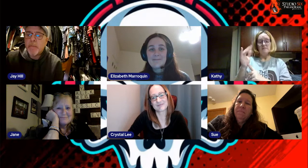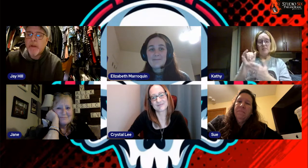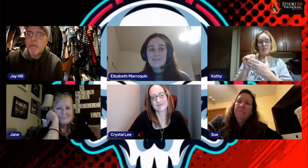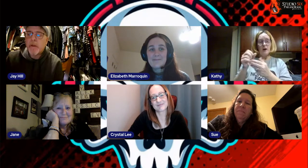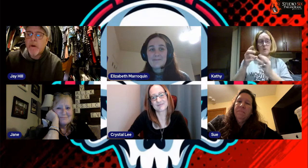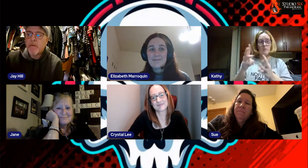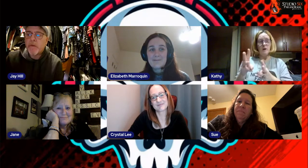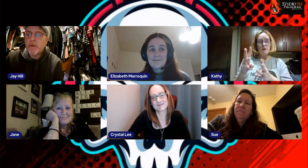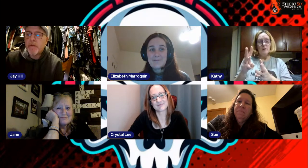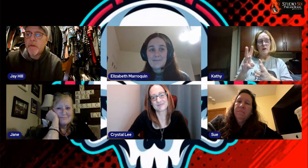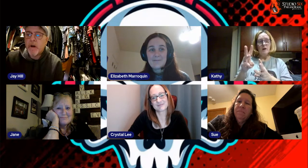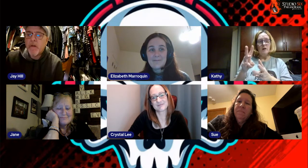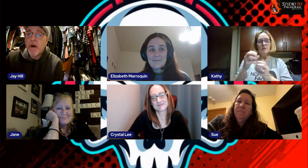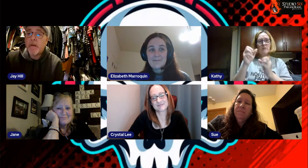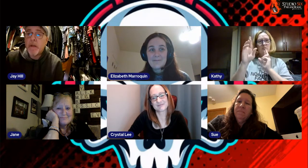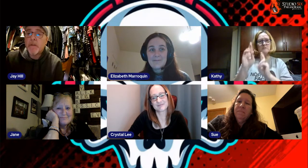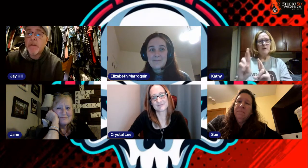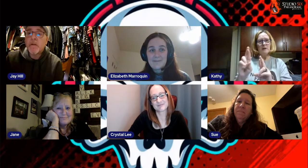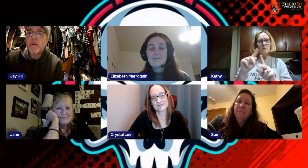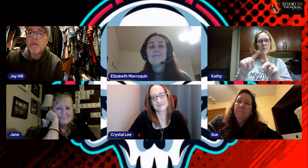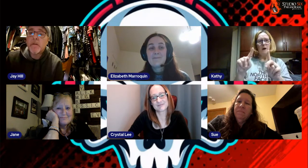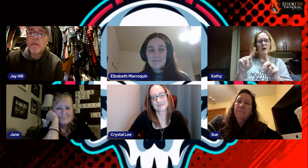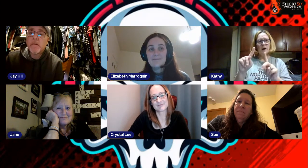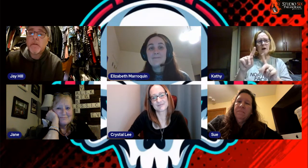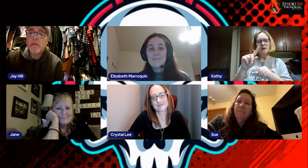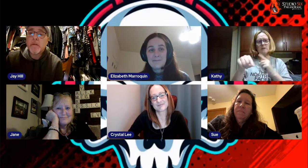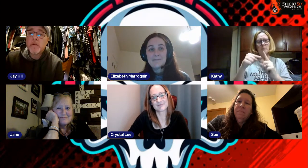of respect, but it also it's a validation.